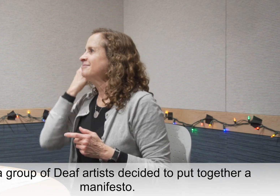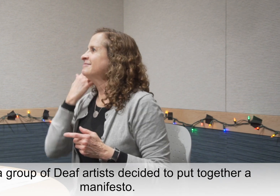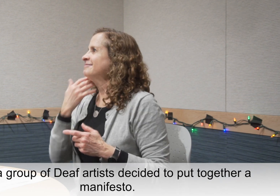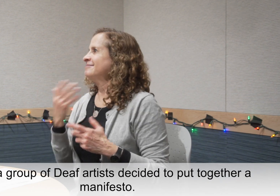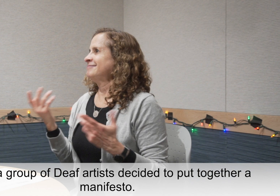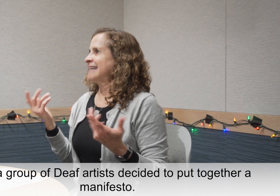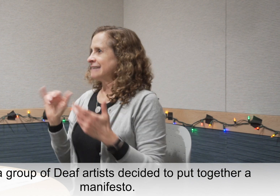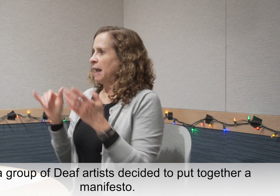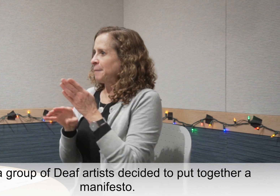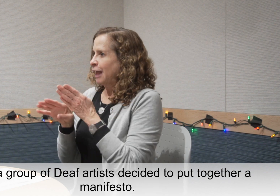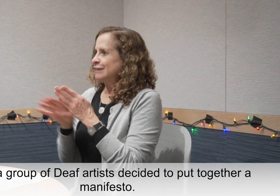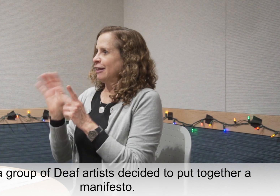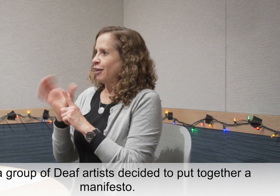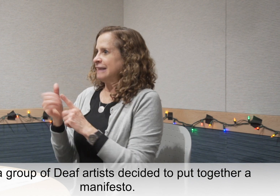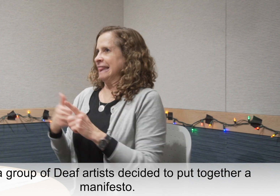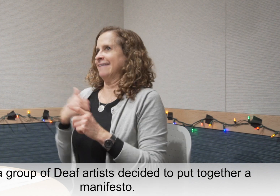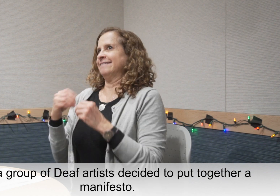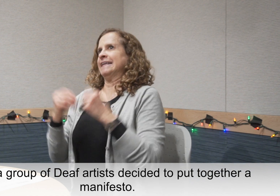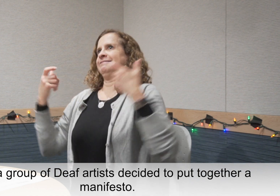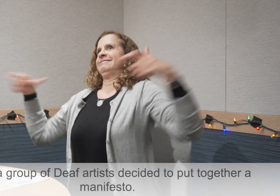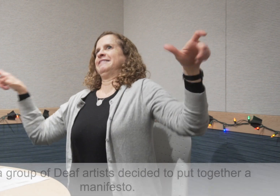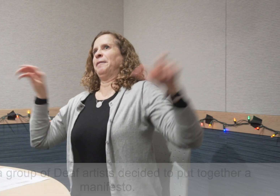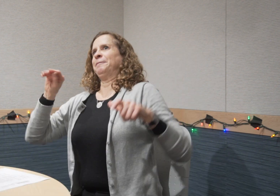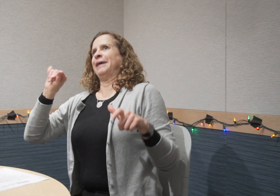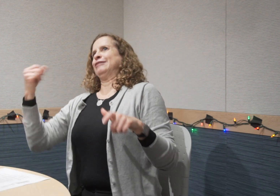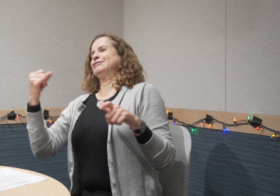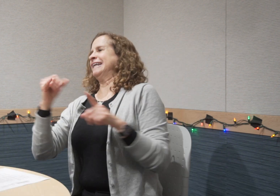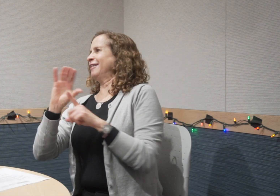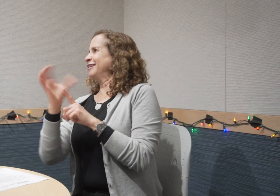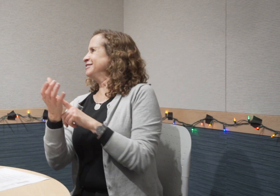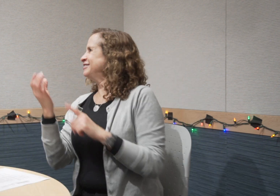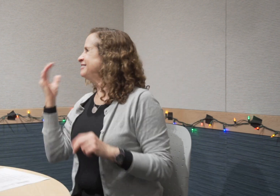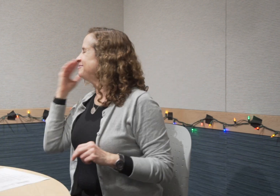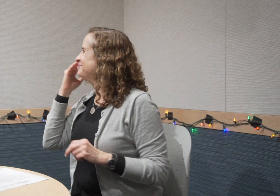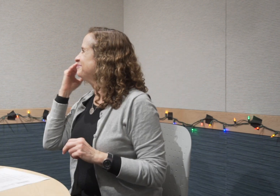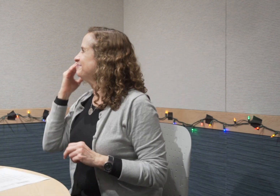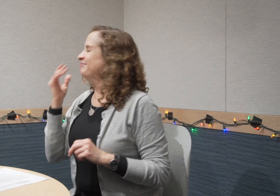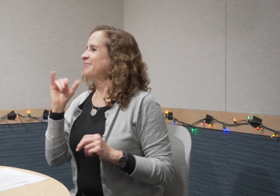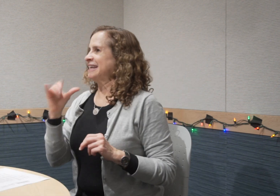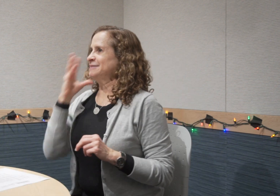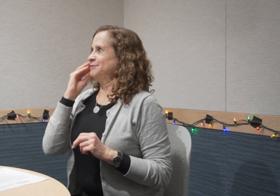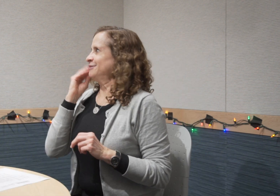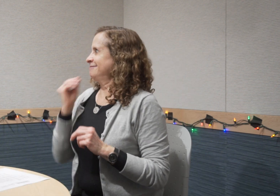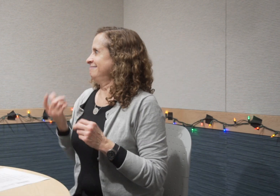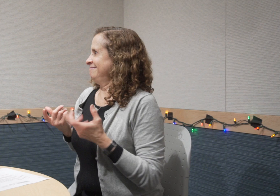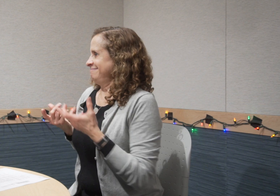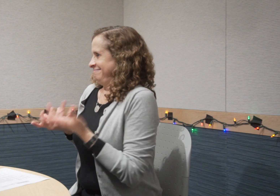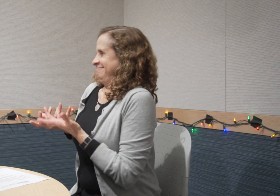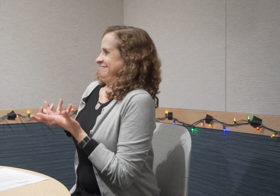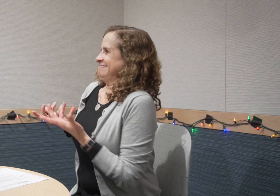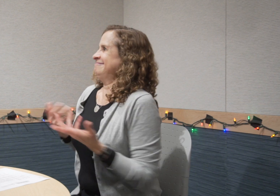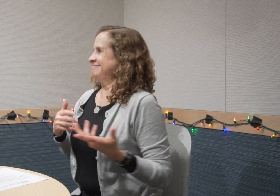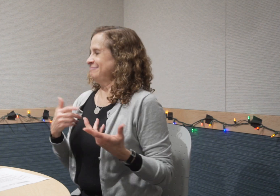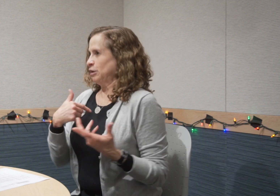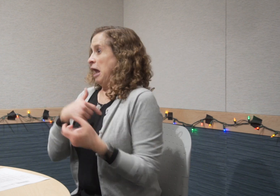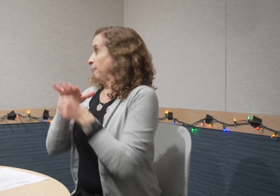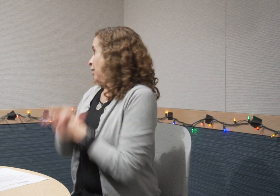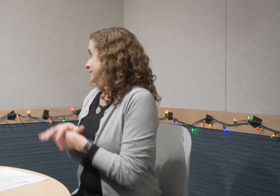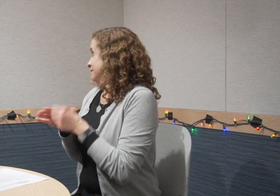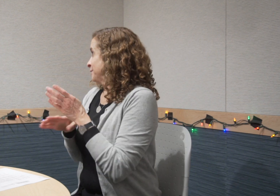and express the deaf experience. We're a minority culture living in a majority culture. So the experience is unique.